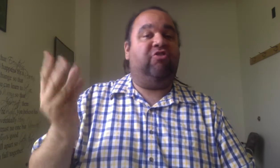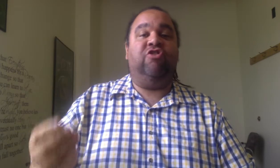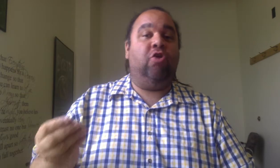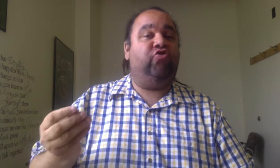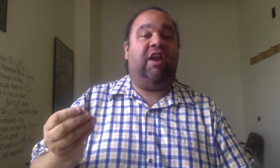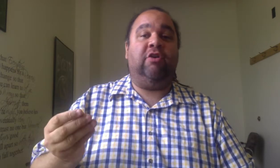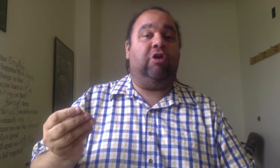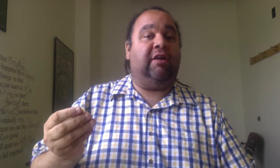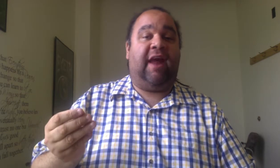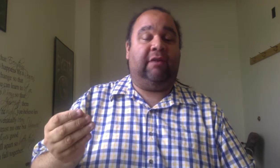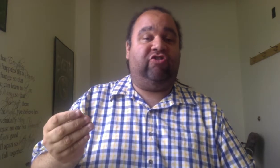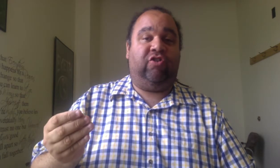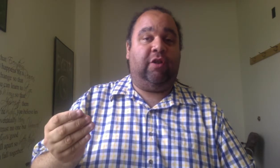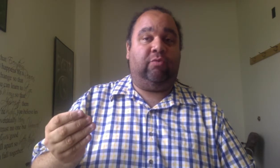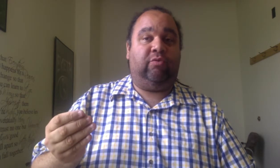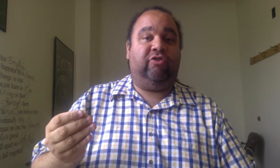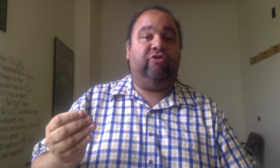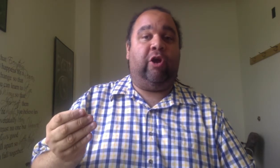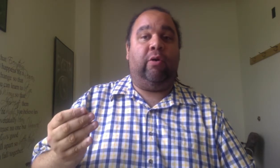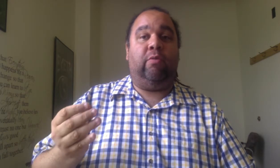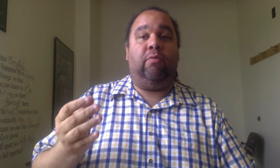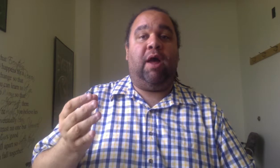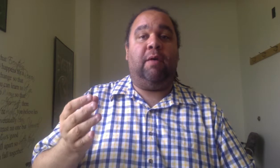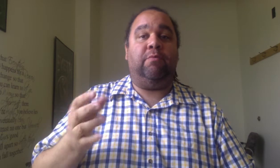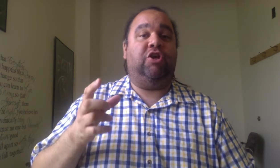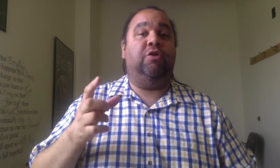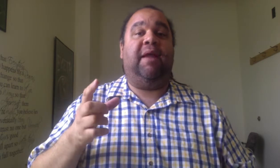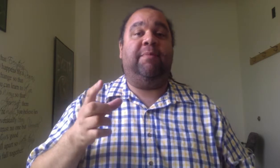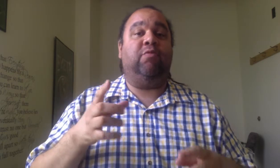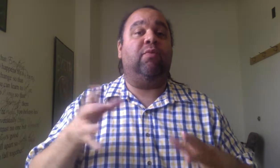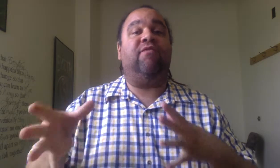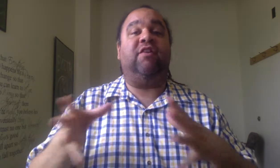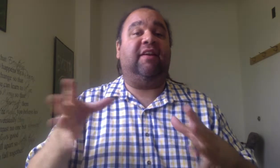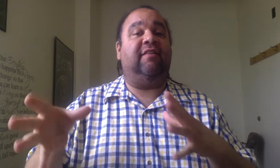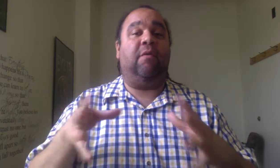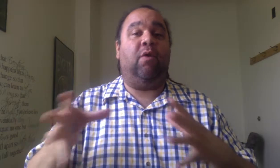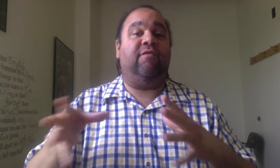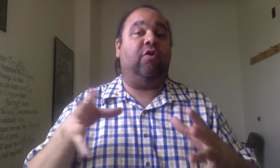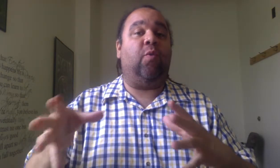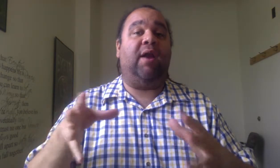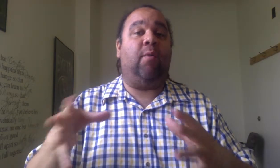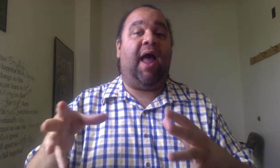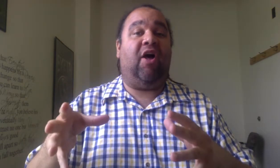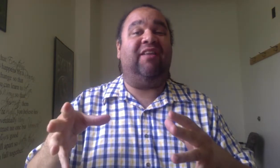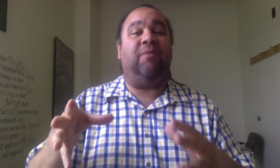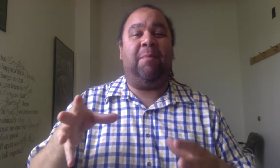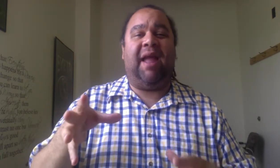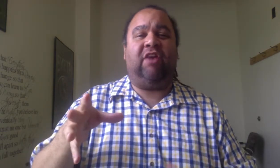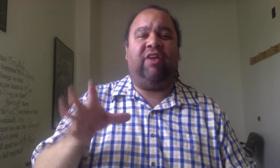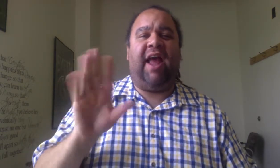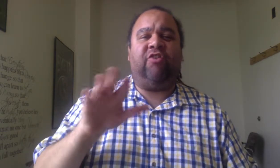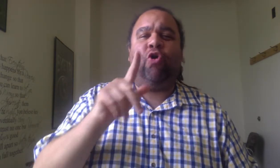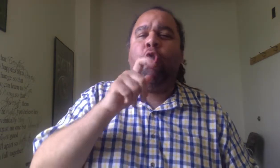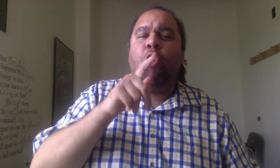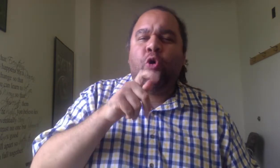no gender attached to those. So you may be referencing someone for quite a while, and someone may actually ask, who